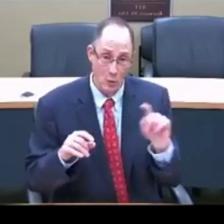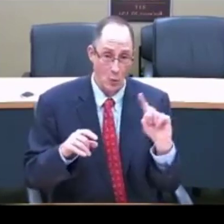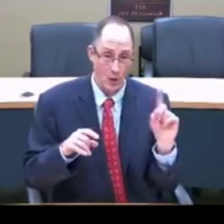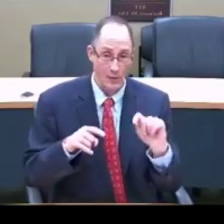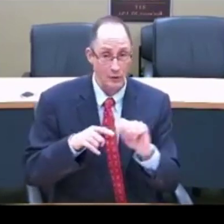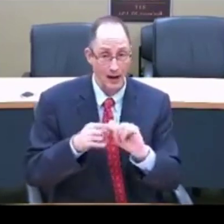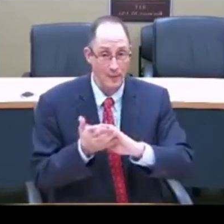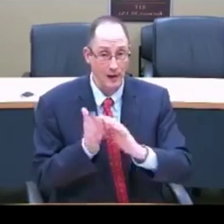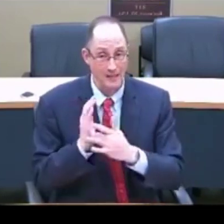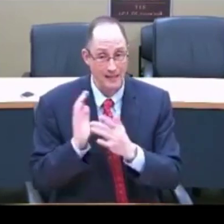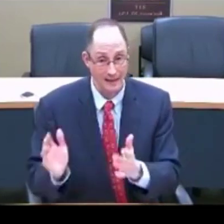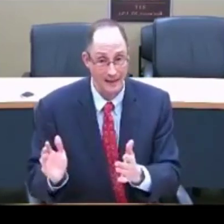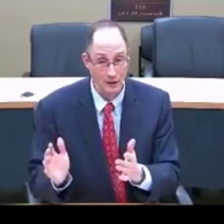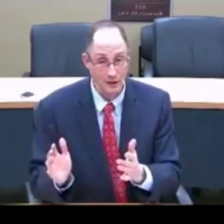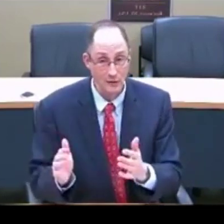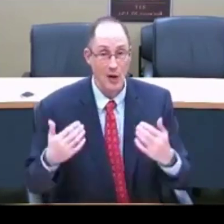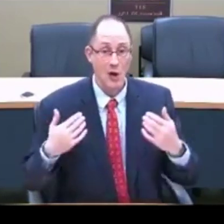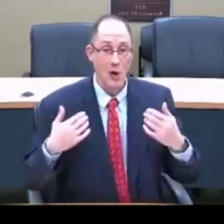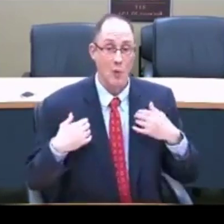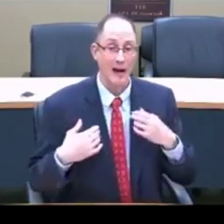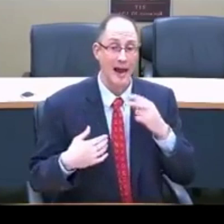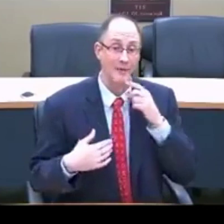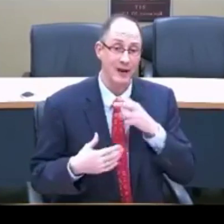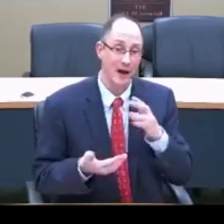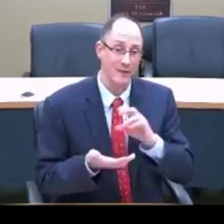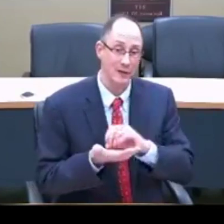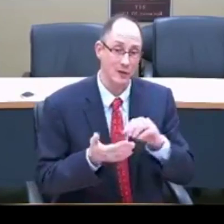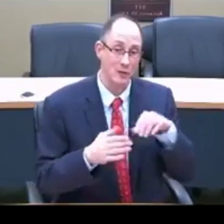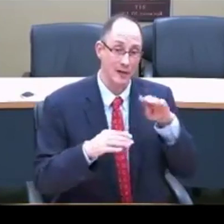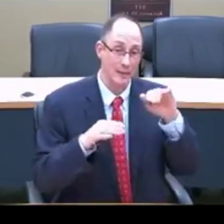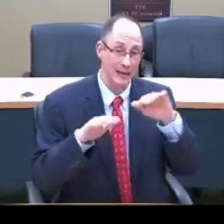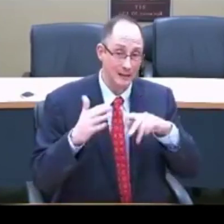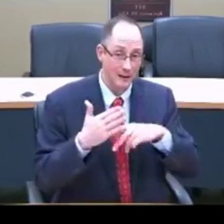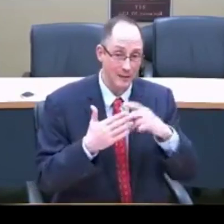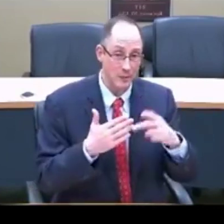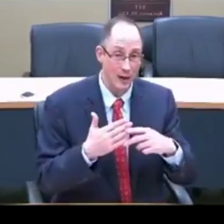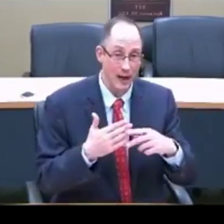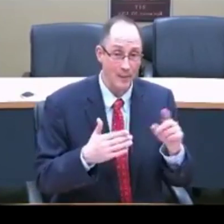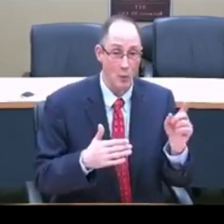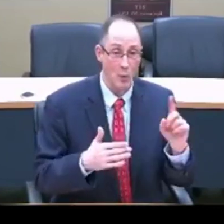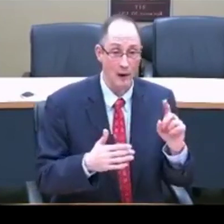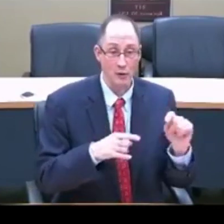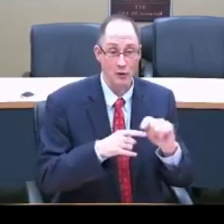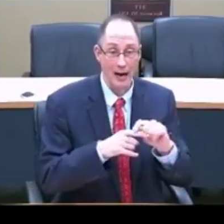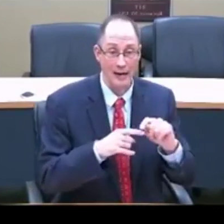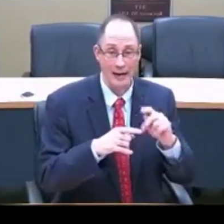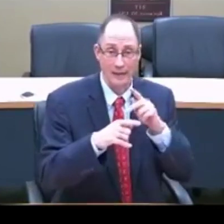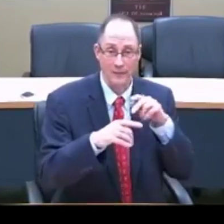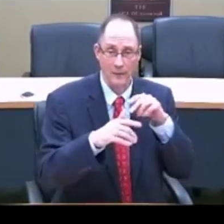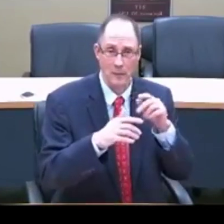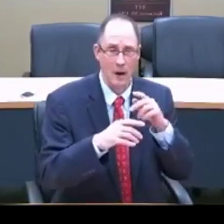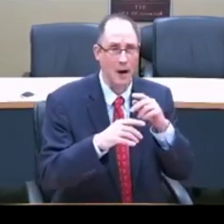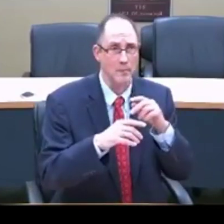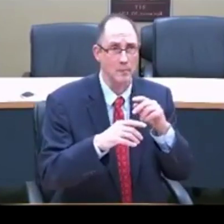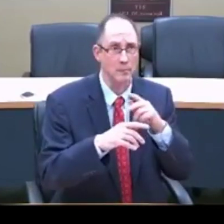where they're trained to become technician. We have deaf-ahead-of-hearing students in the BS level program where they're trained as